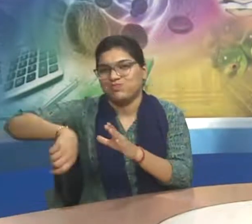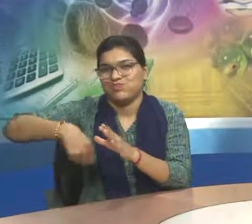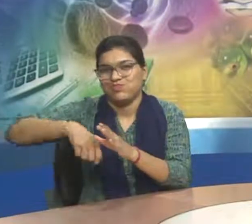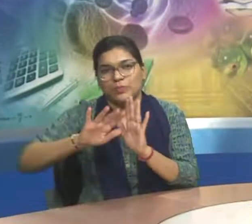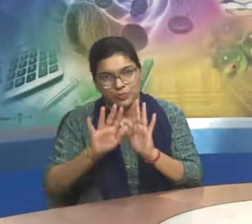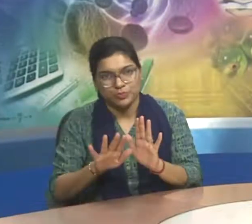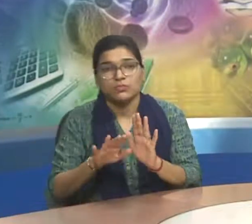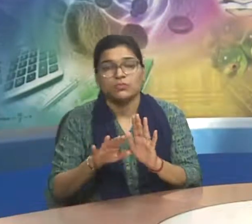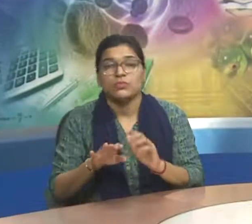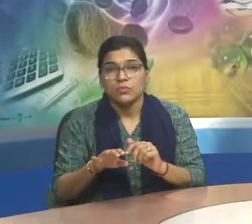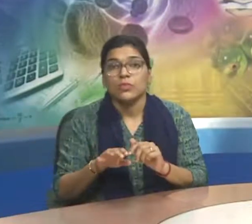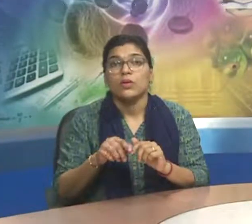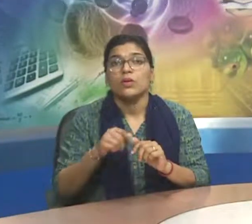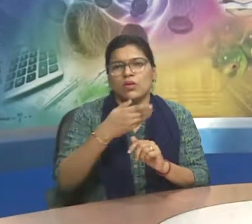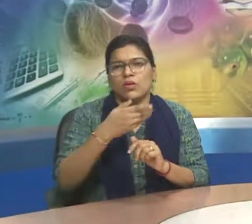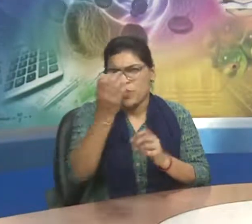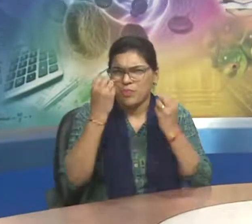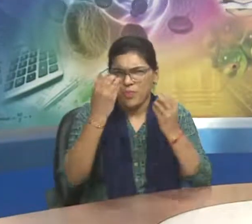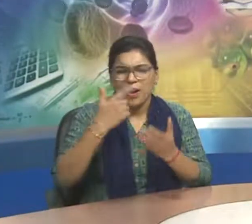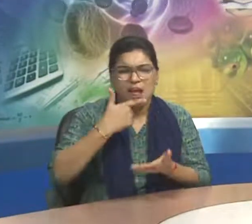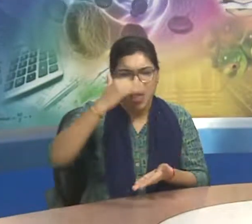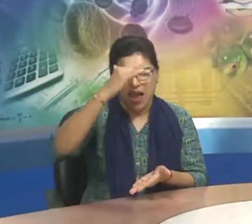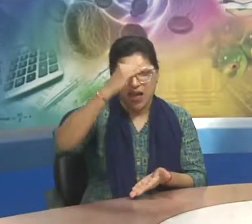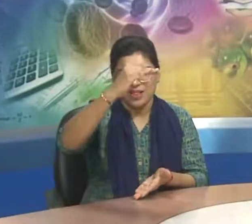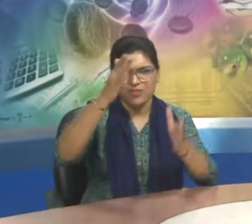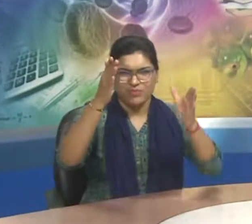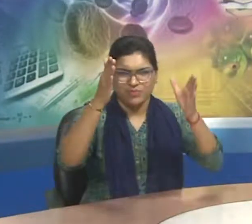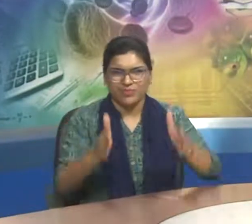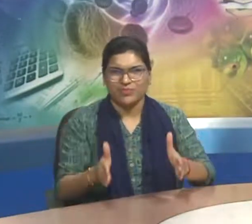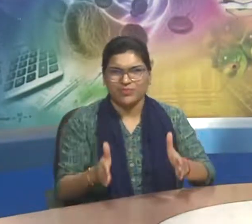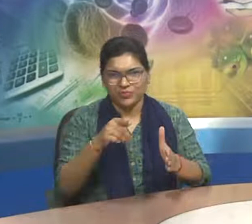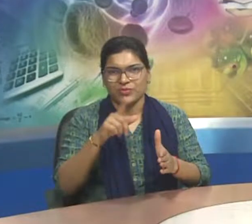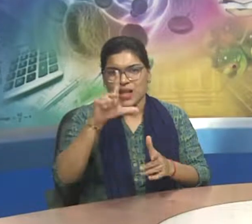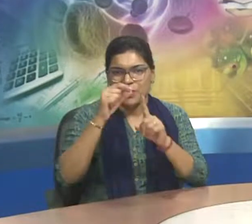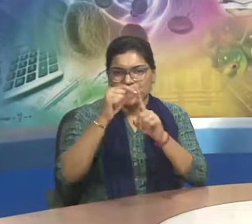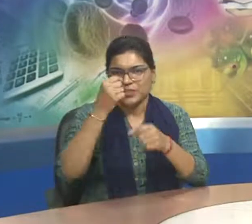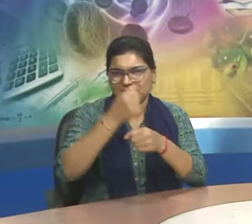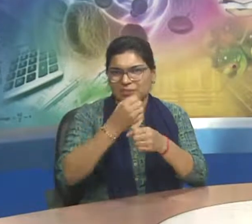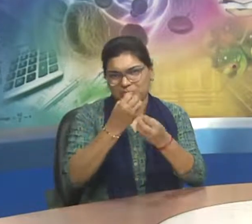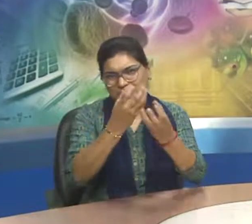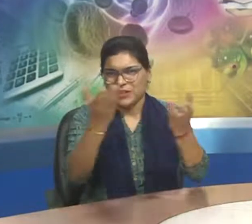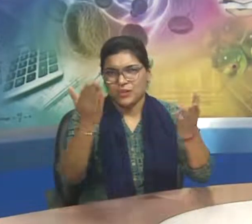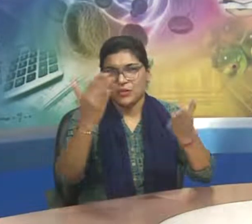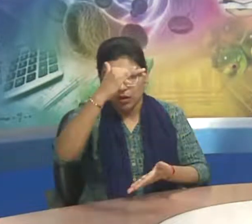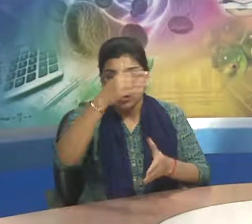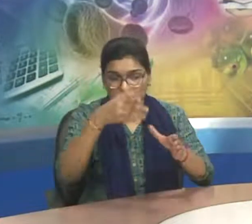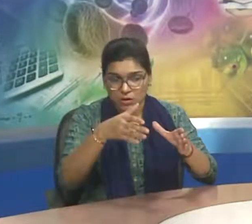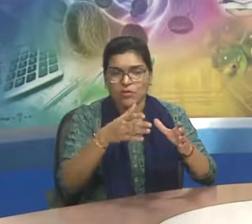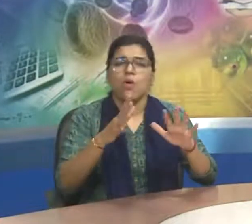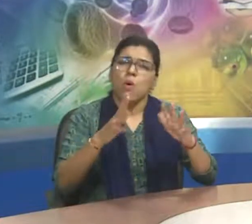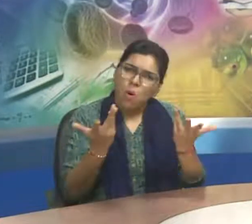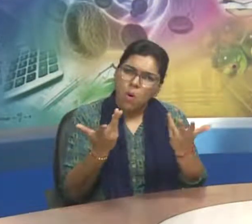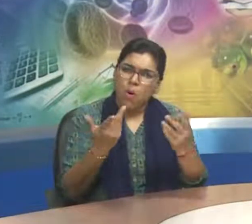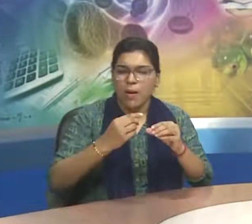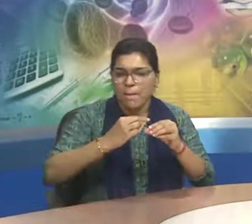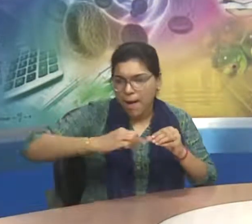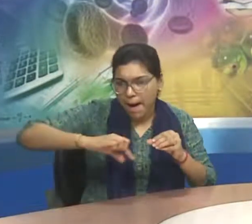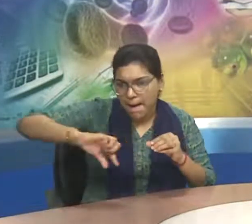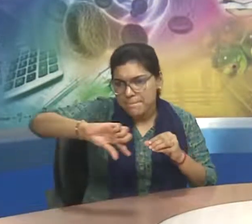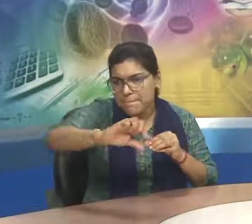through pipes, and in our home it is used as a fuel for